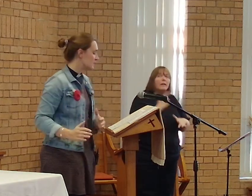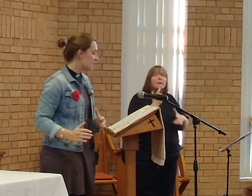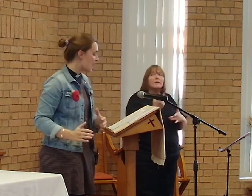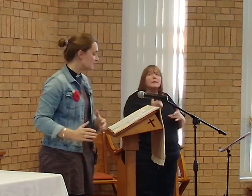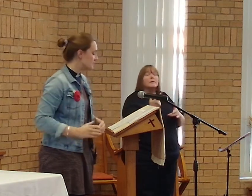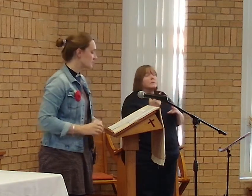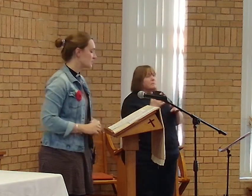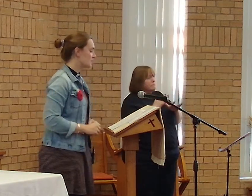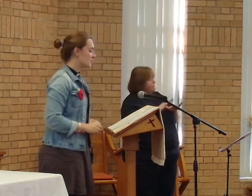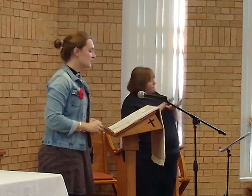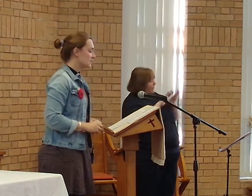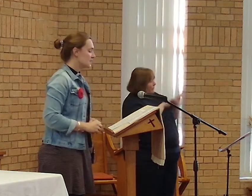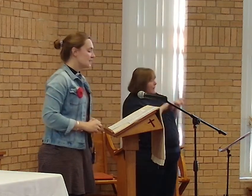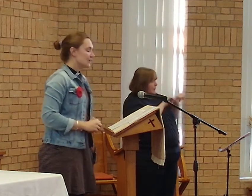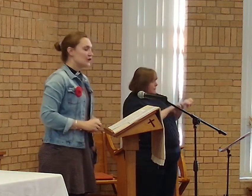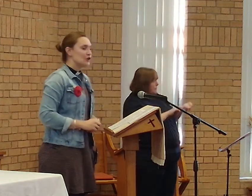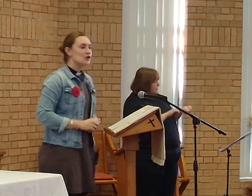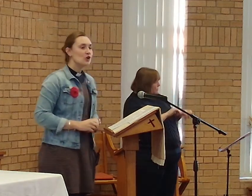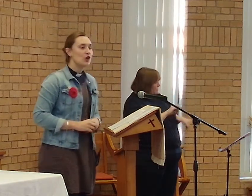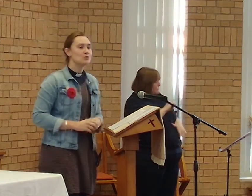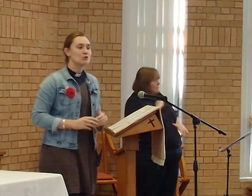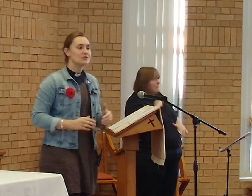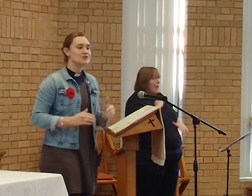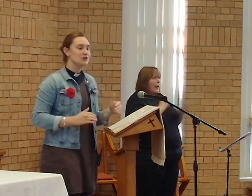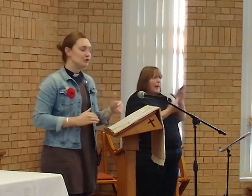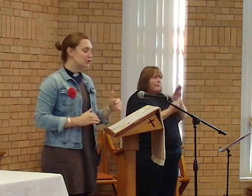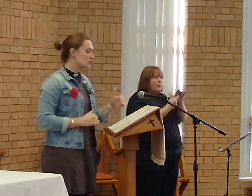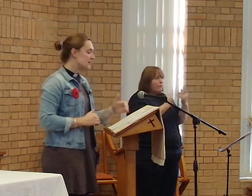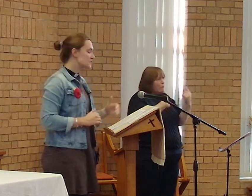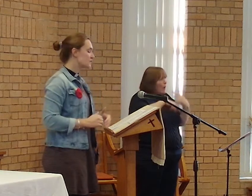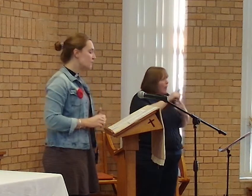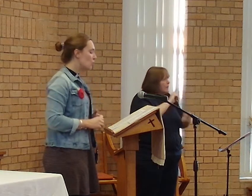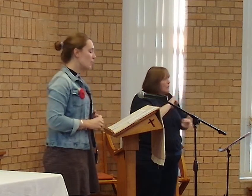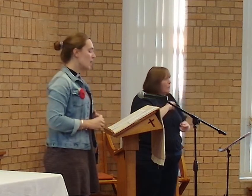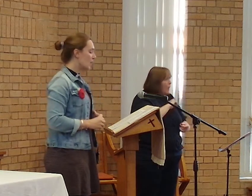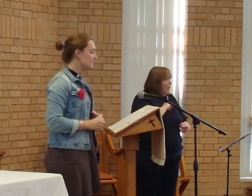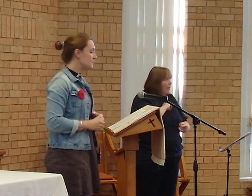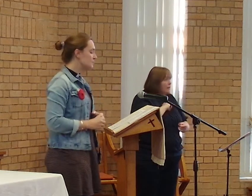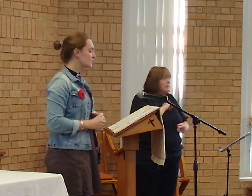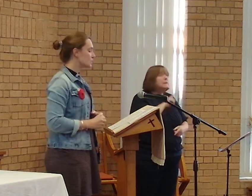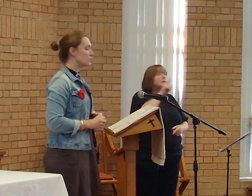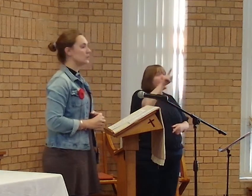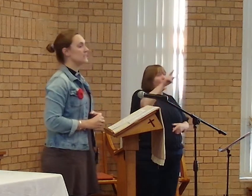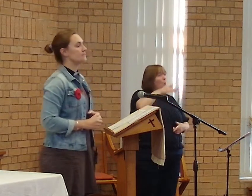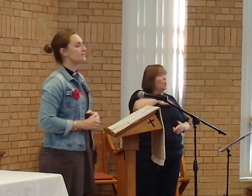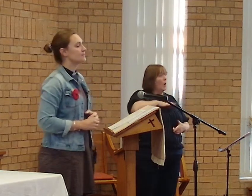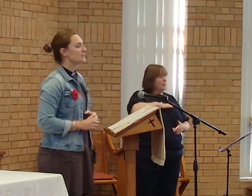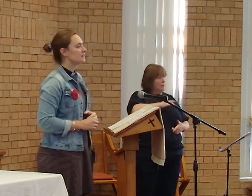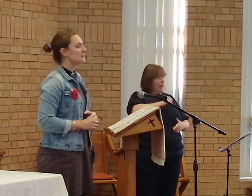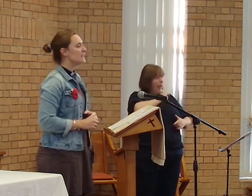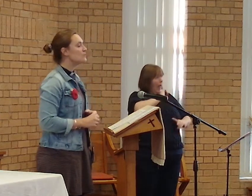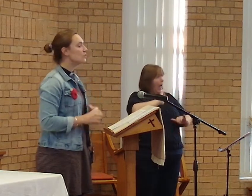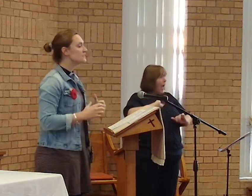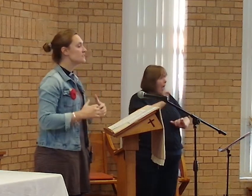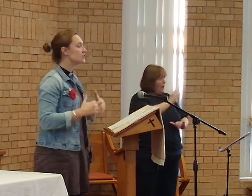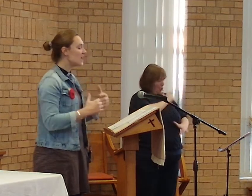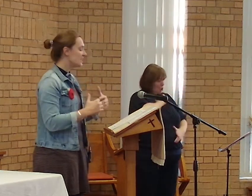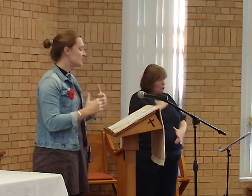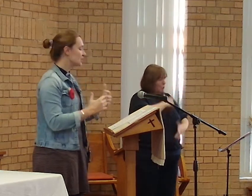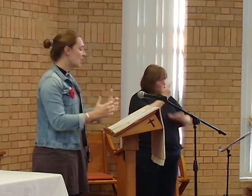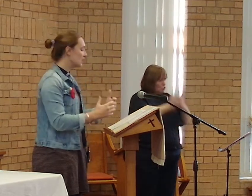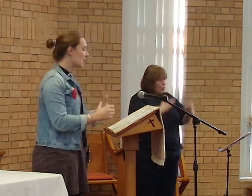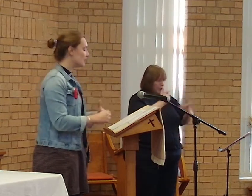coming to an end. God wants to transform our human story. He wants